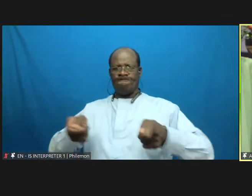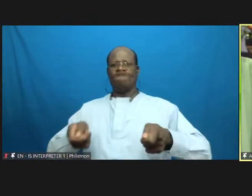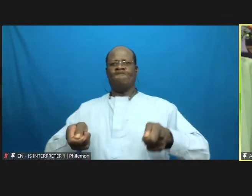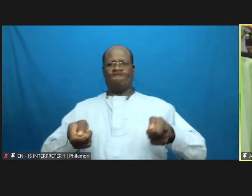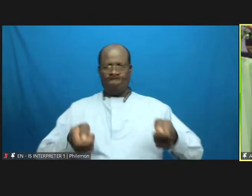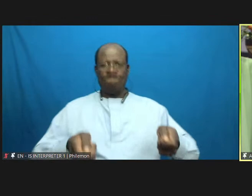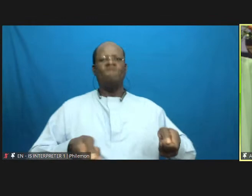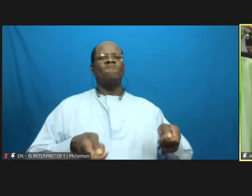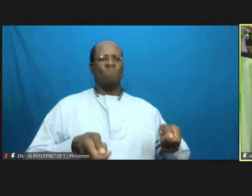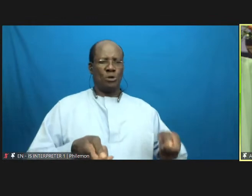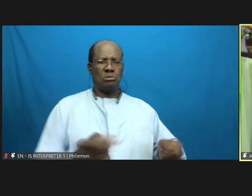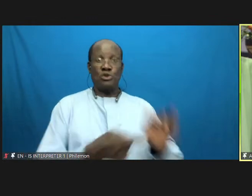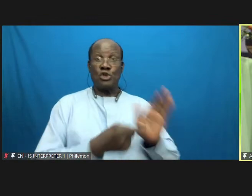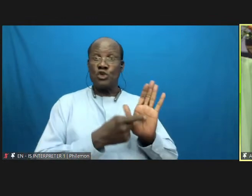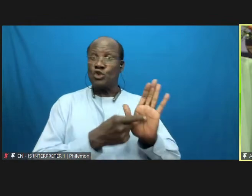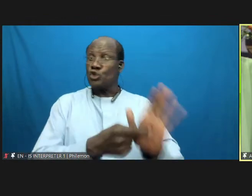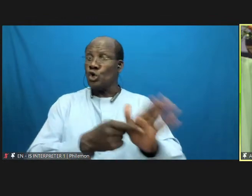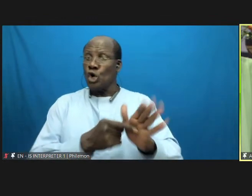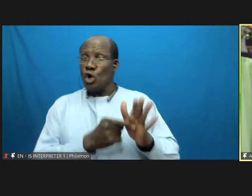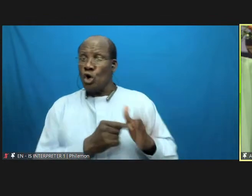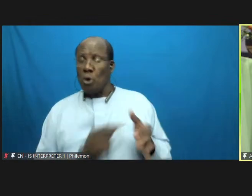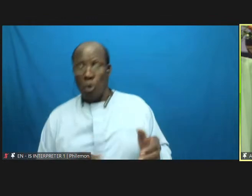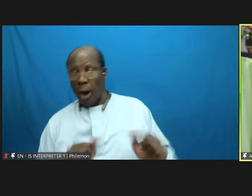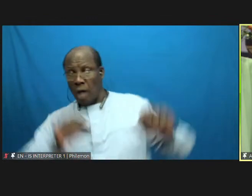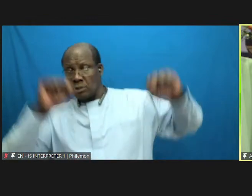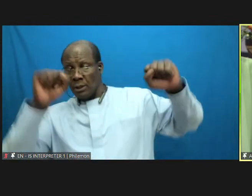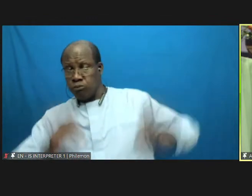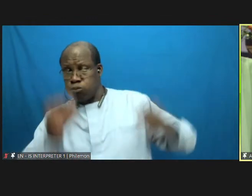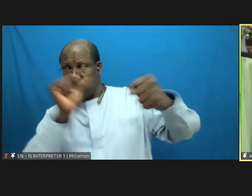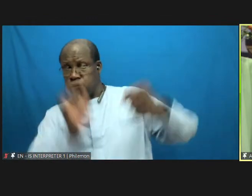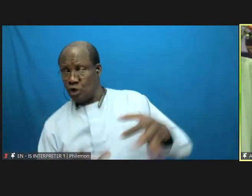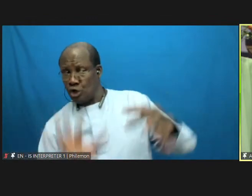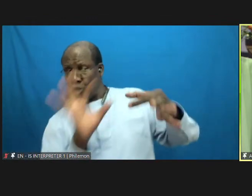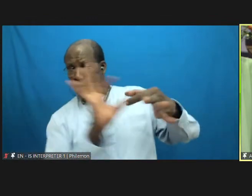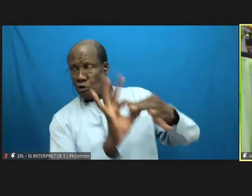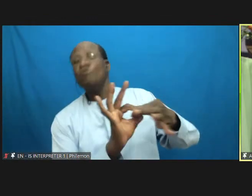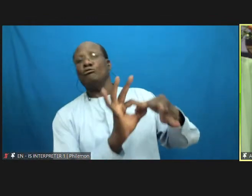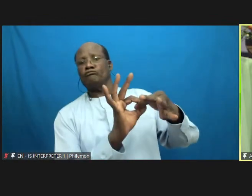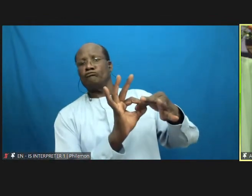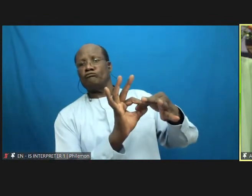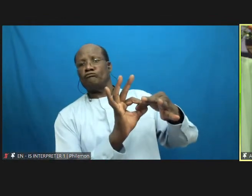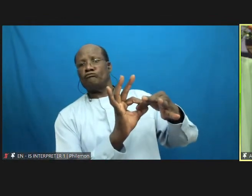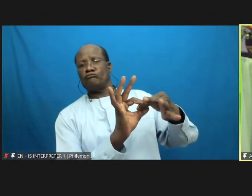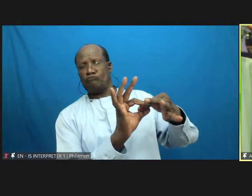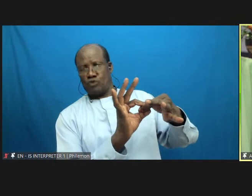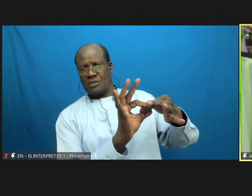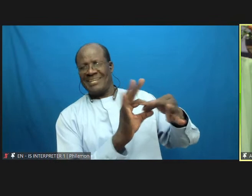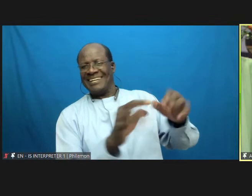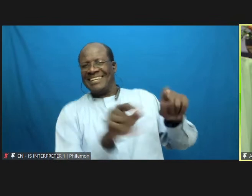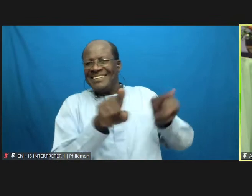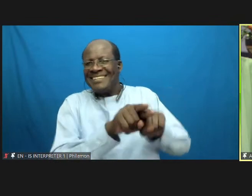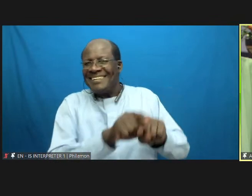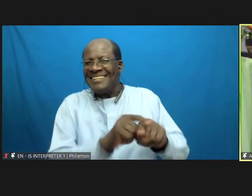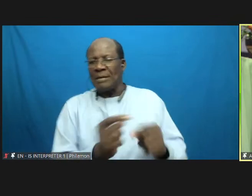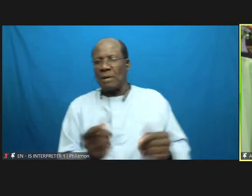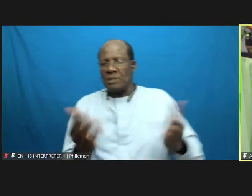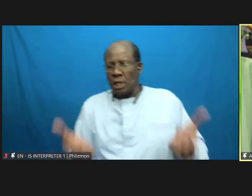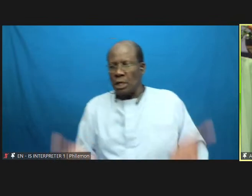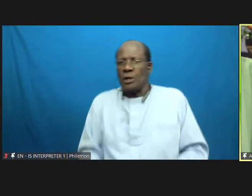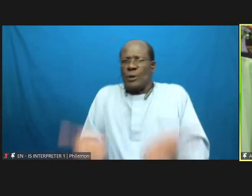ensure compliance, and also to promote all initiatives that contribute